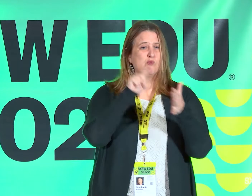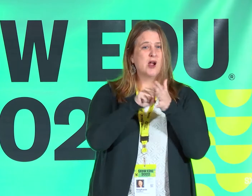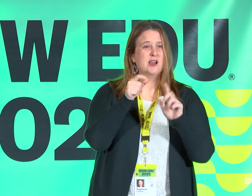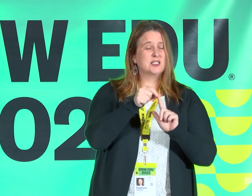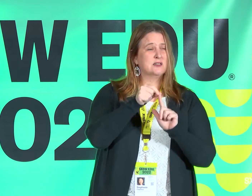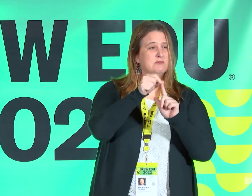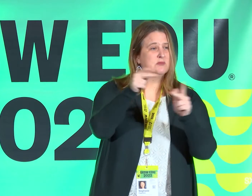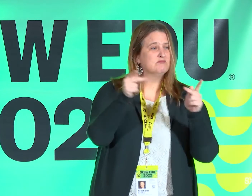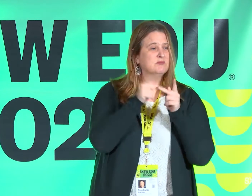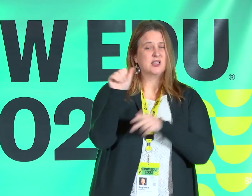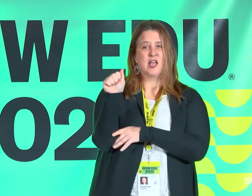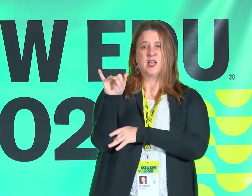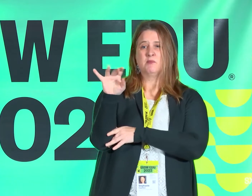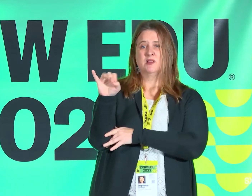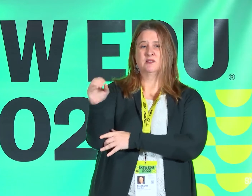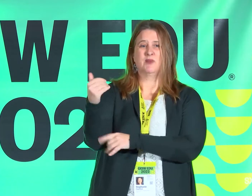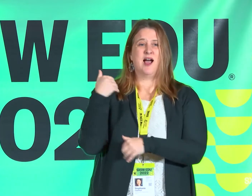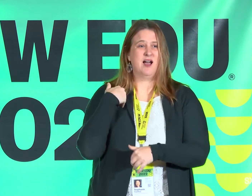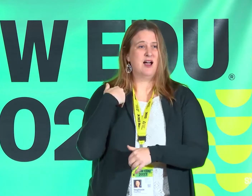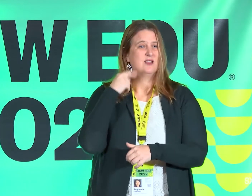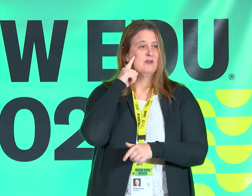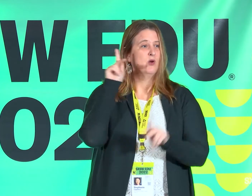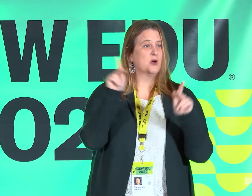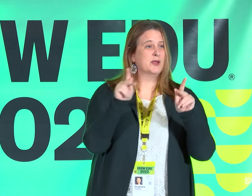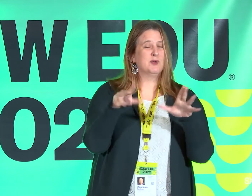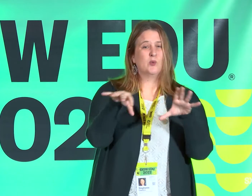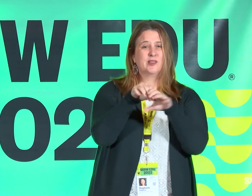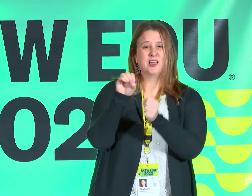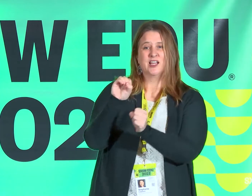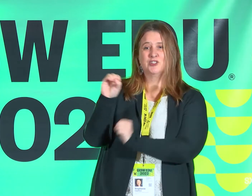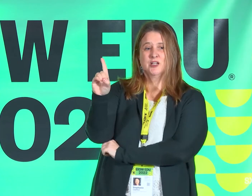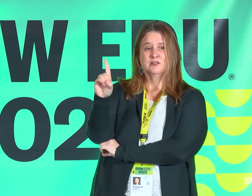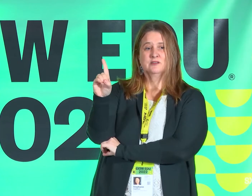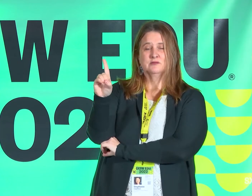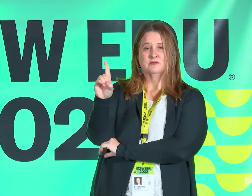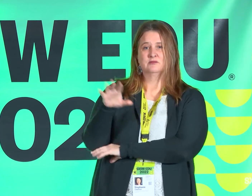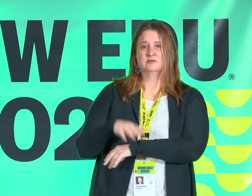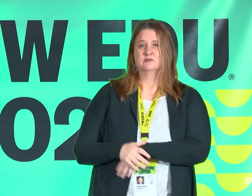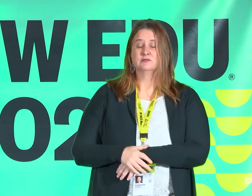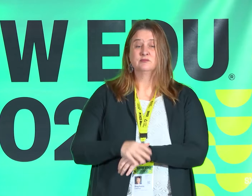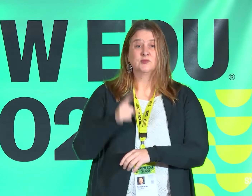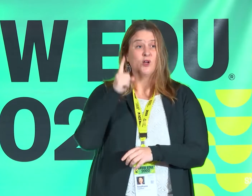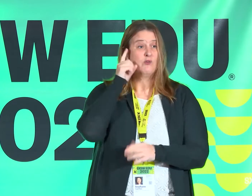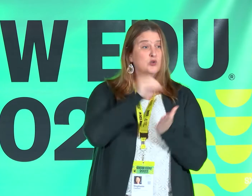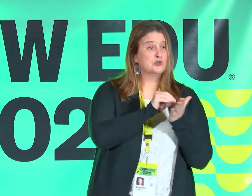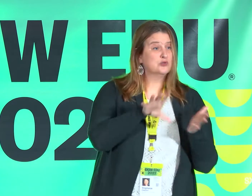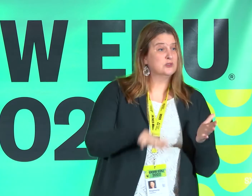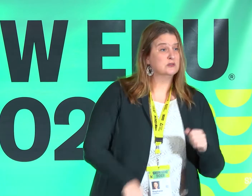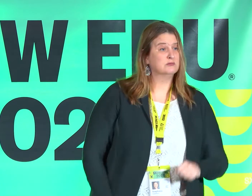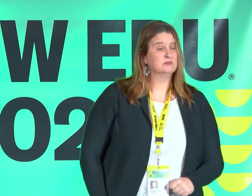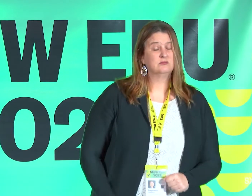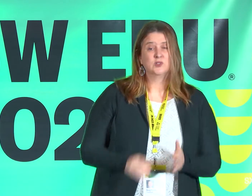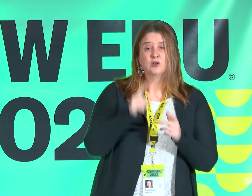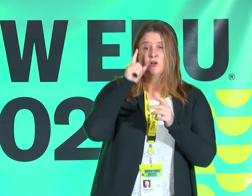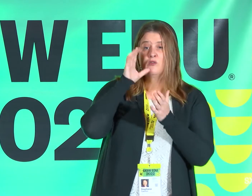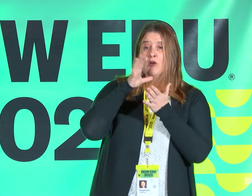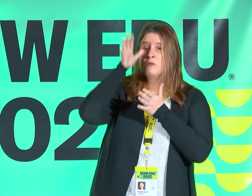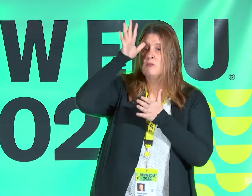critical piece to recognize that that place in education, there's ableism happening frequently for